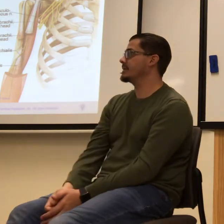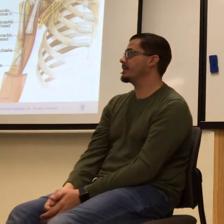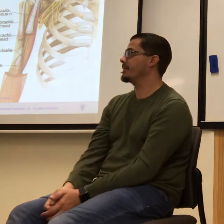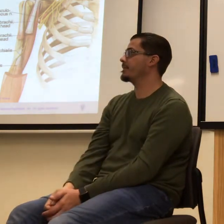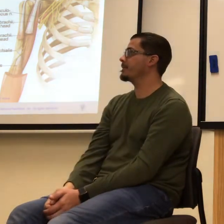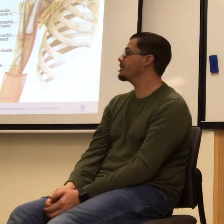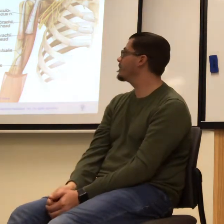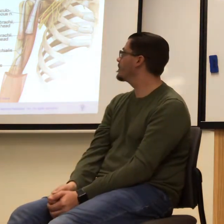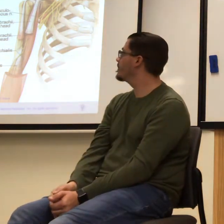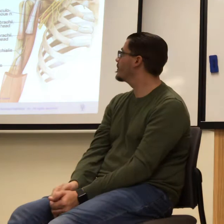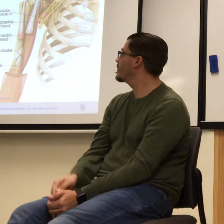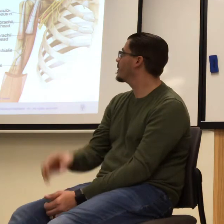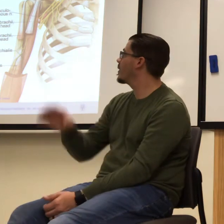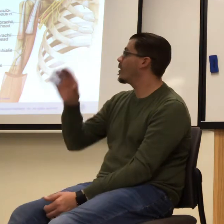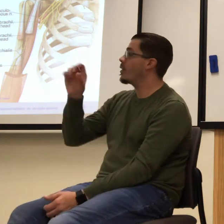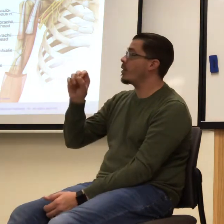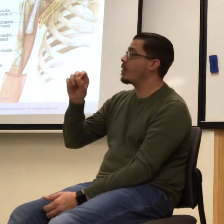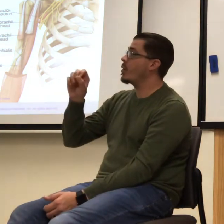Coraco